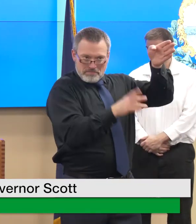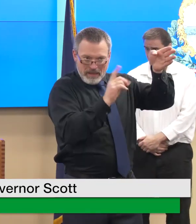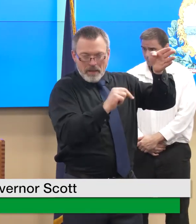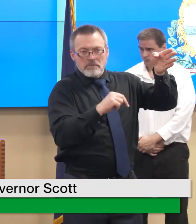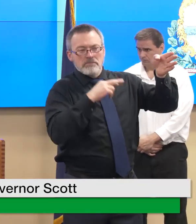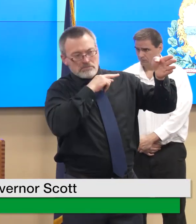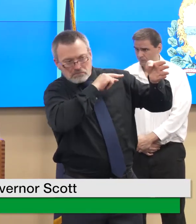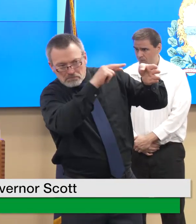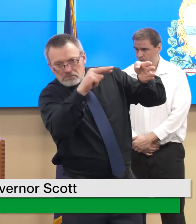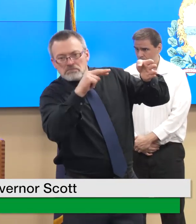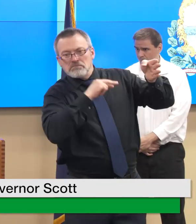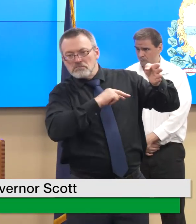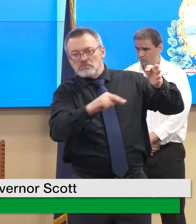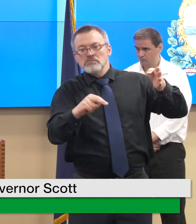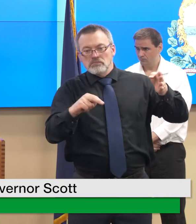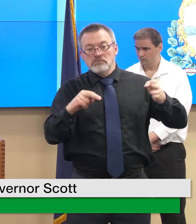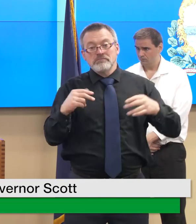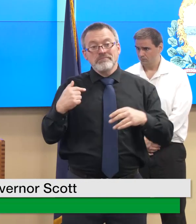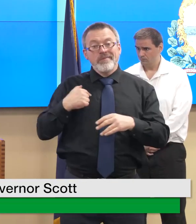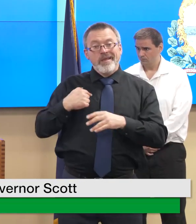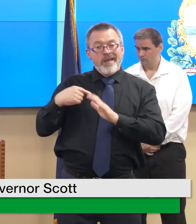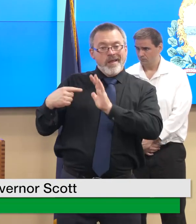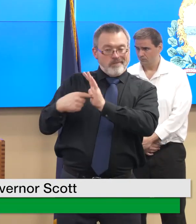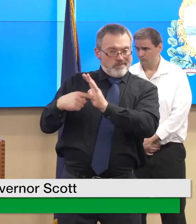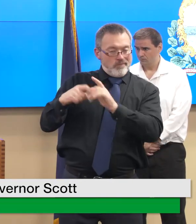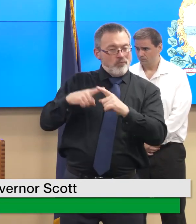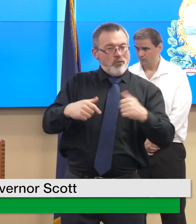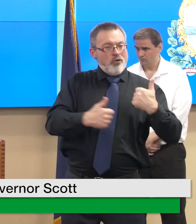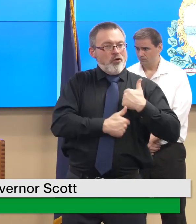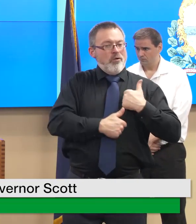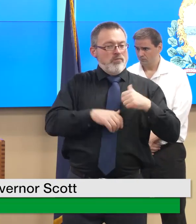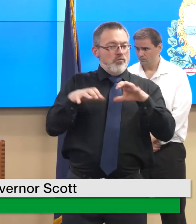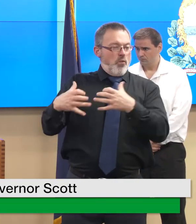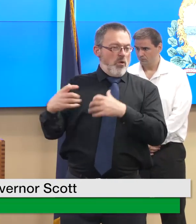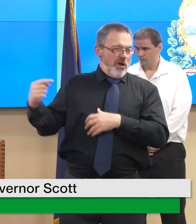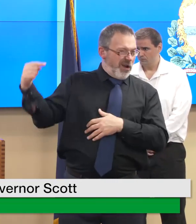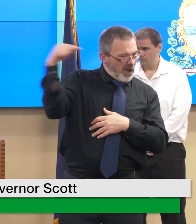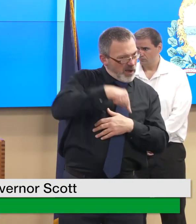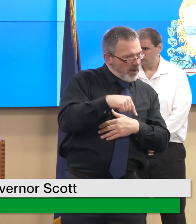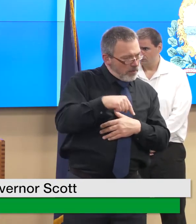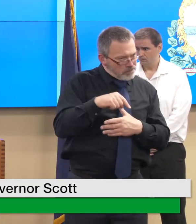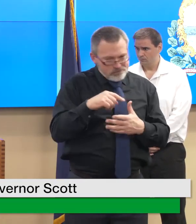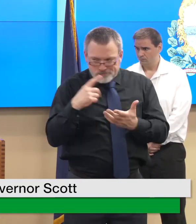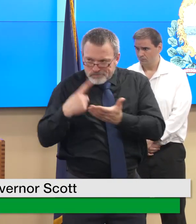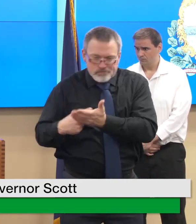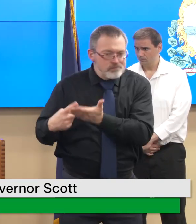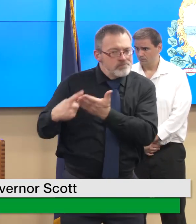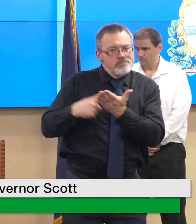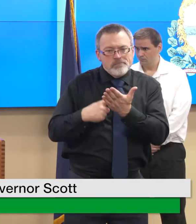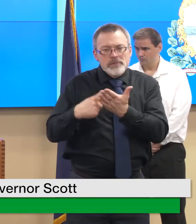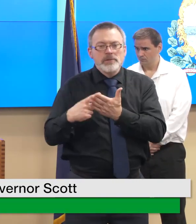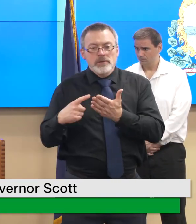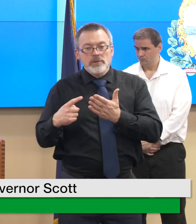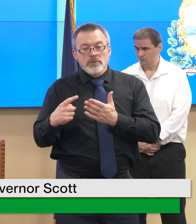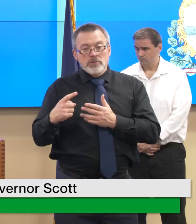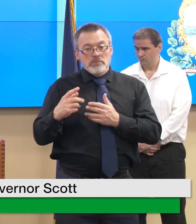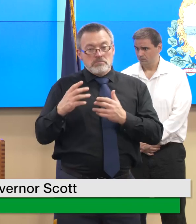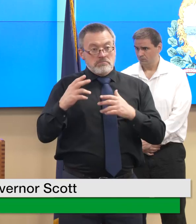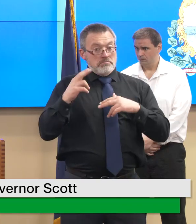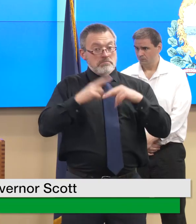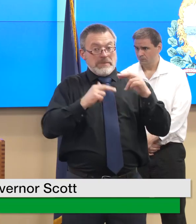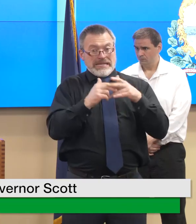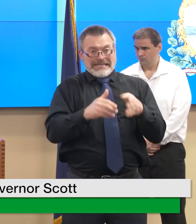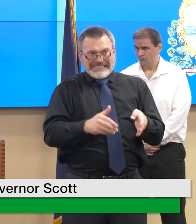of representatives from the Army Corps. I think it's important to reflect that building new large-scale flood control dams would be a